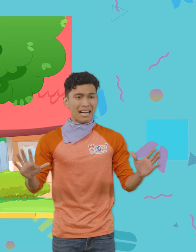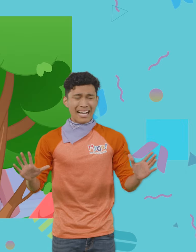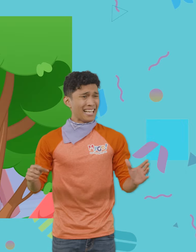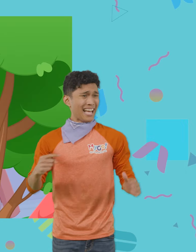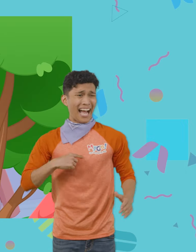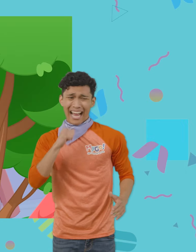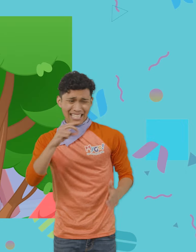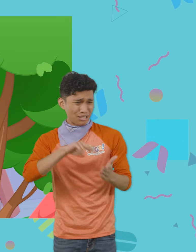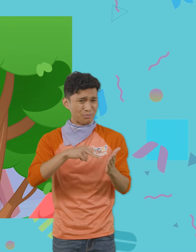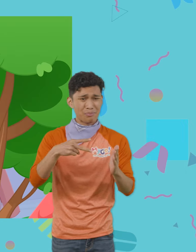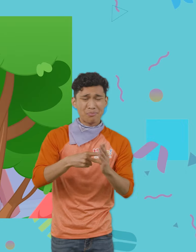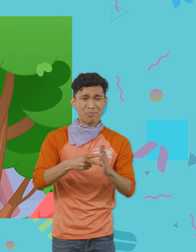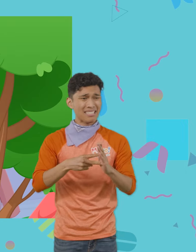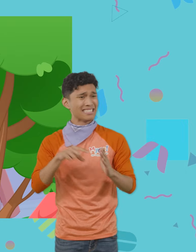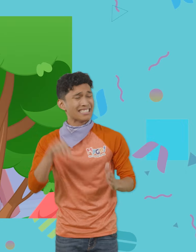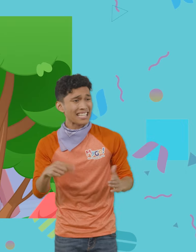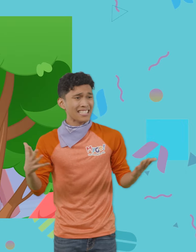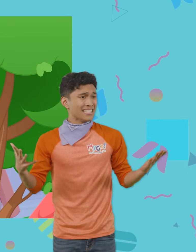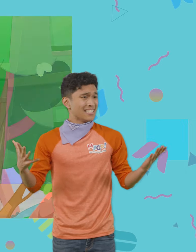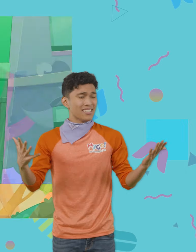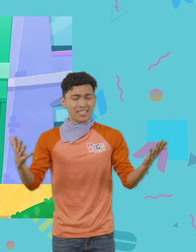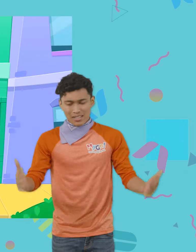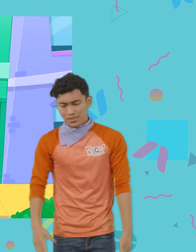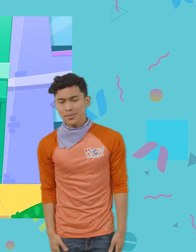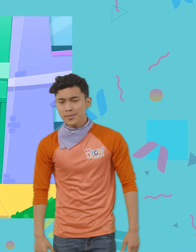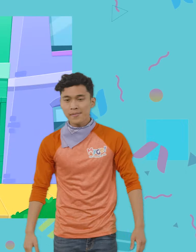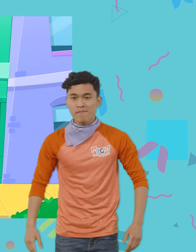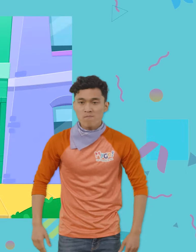I didn't mean together like this.